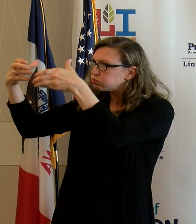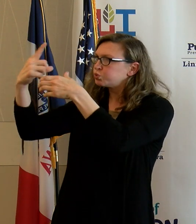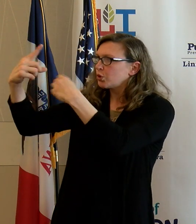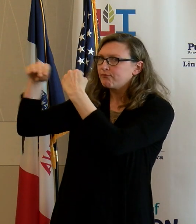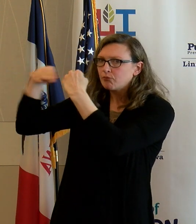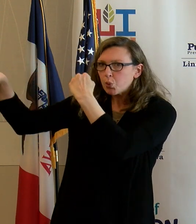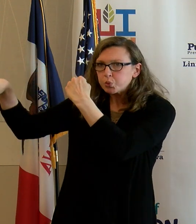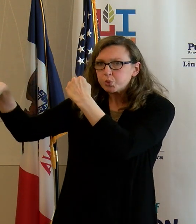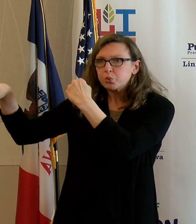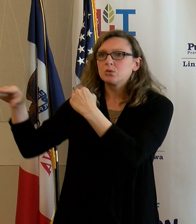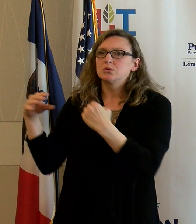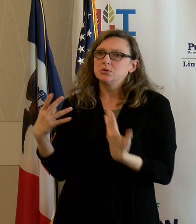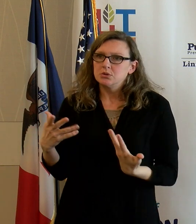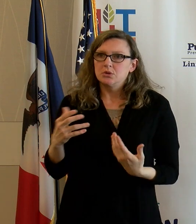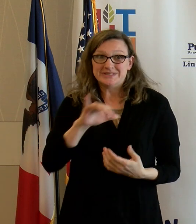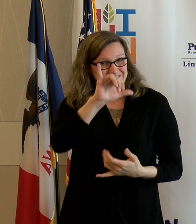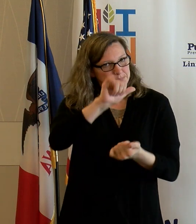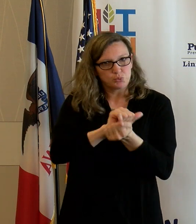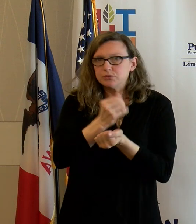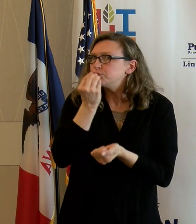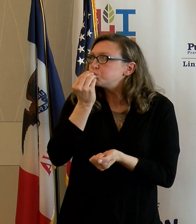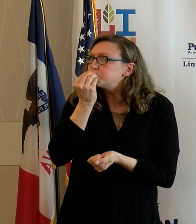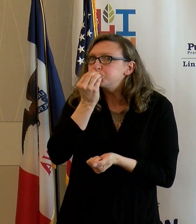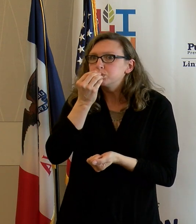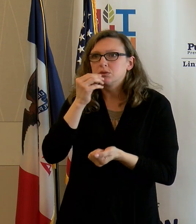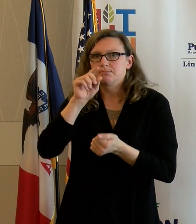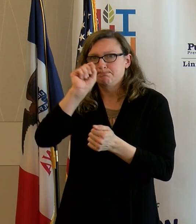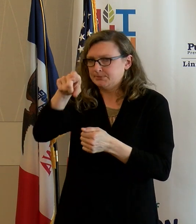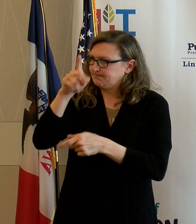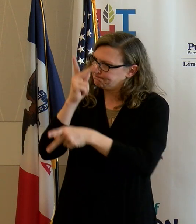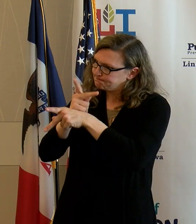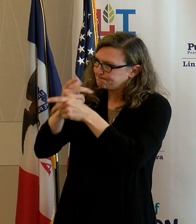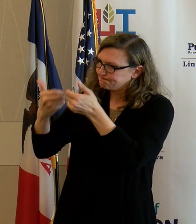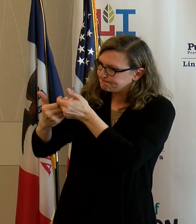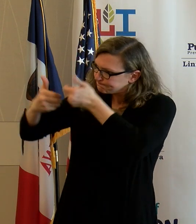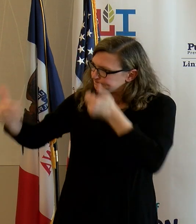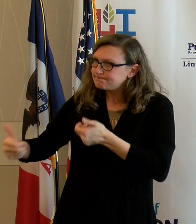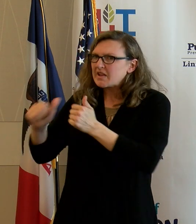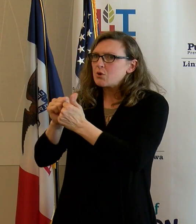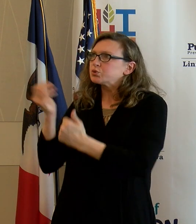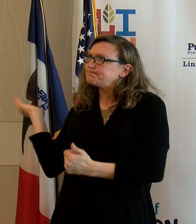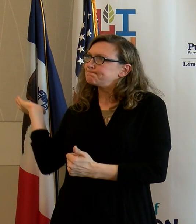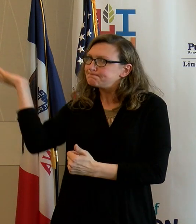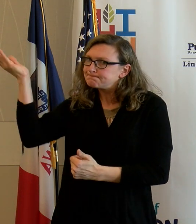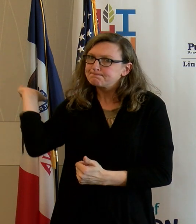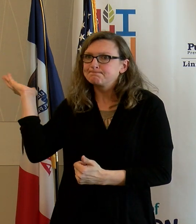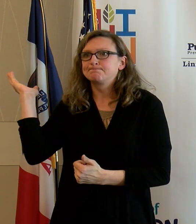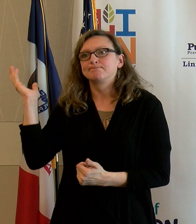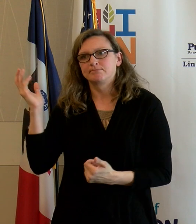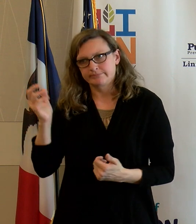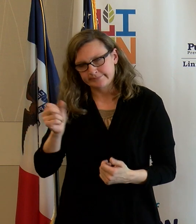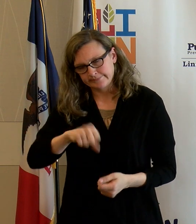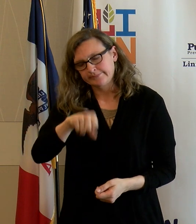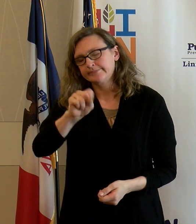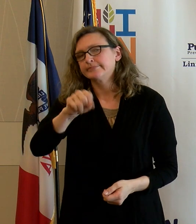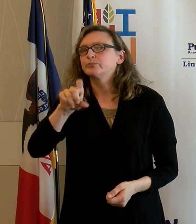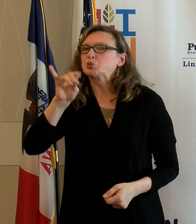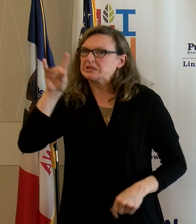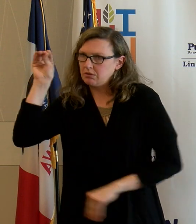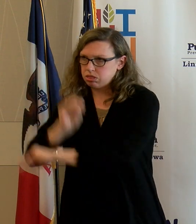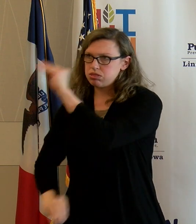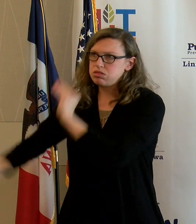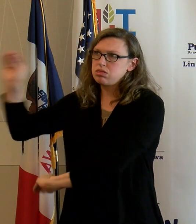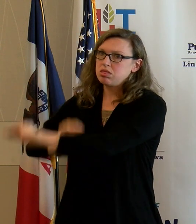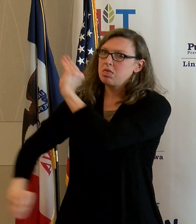stuff is being taken care of in just a massively different way than we have ever functioned before, in order to both keep the